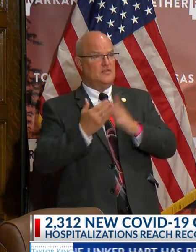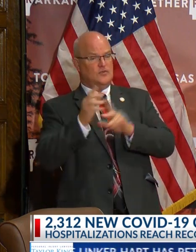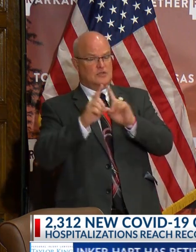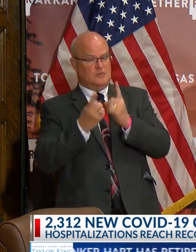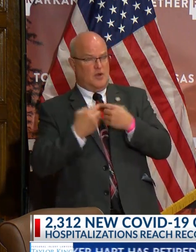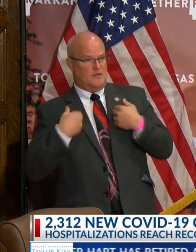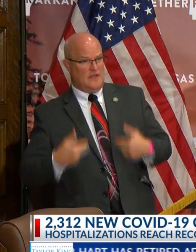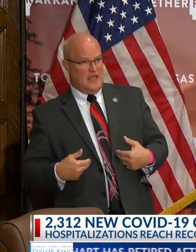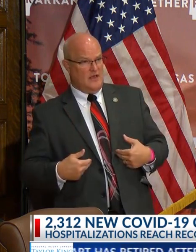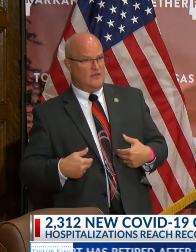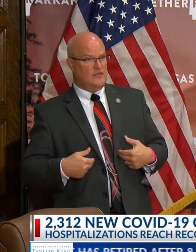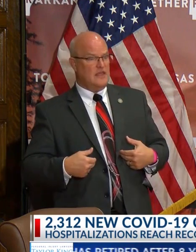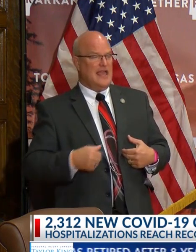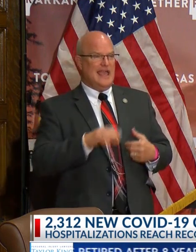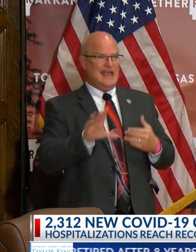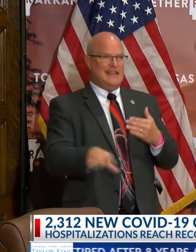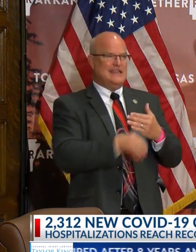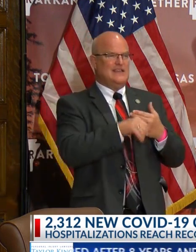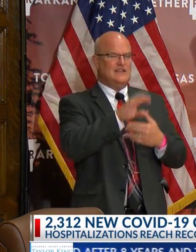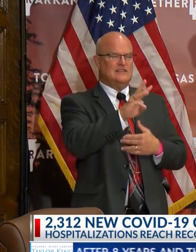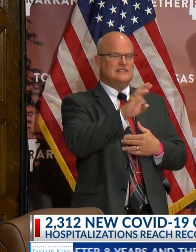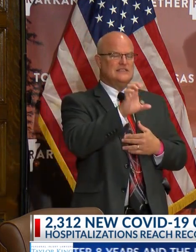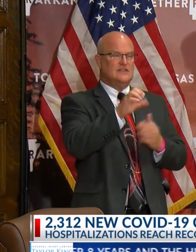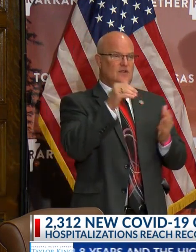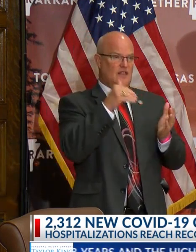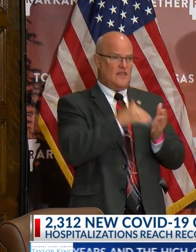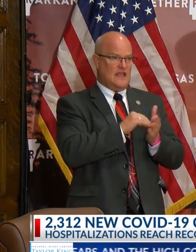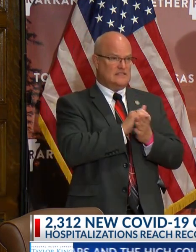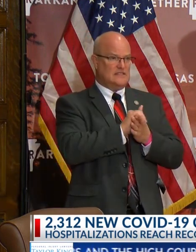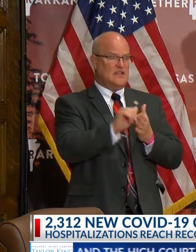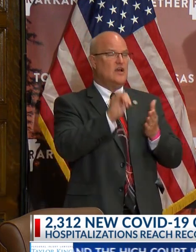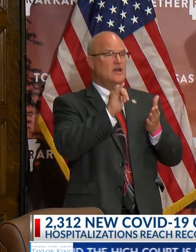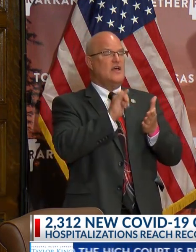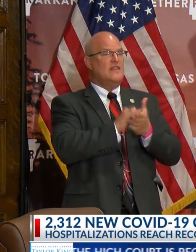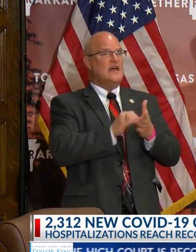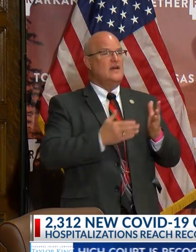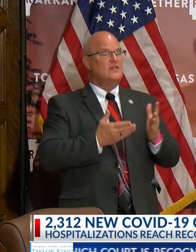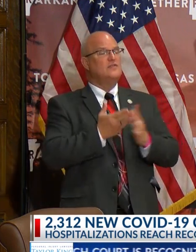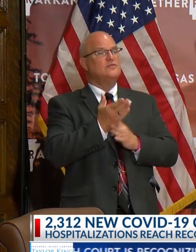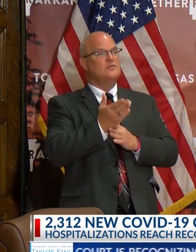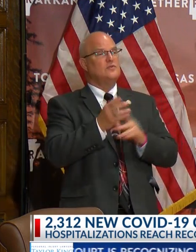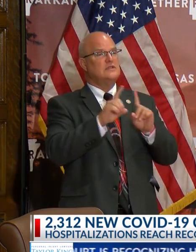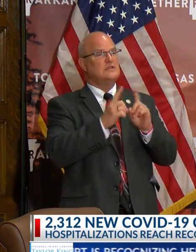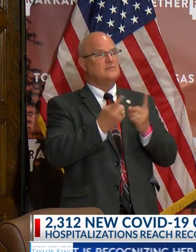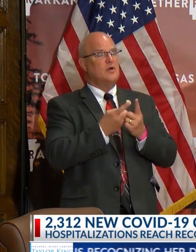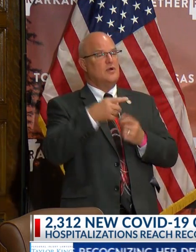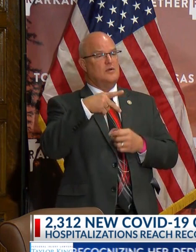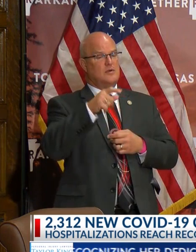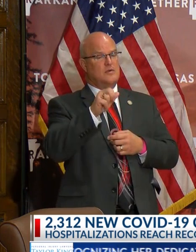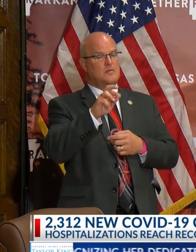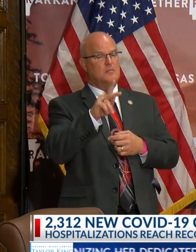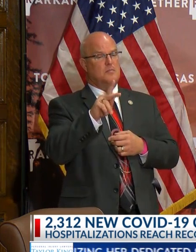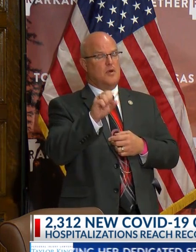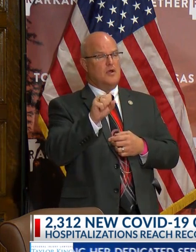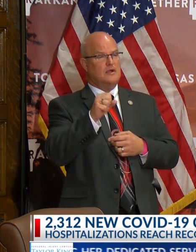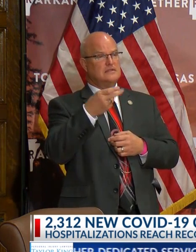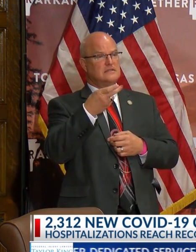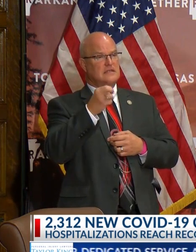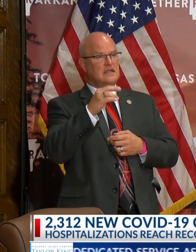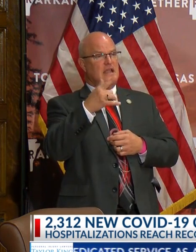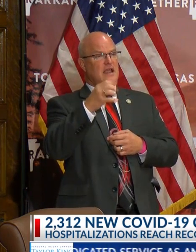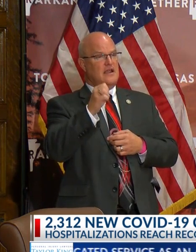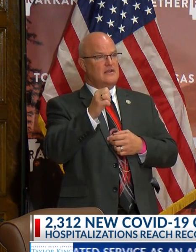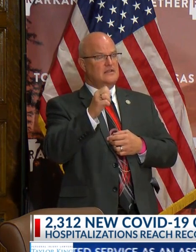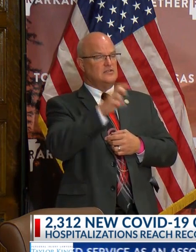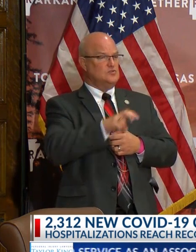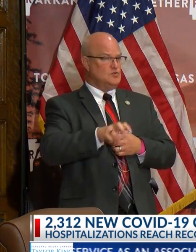Health, and that is an additional $600,000 that will be through Department of Parks, Heritage, and Tourism and